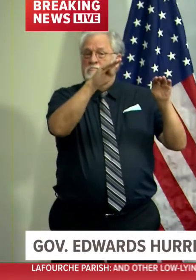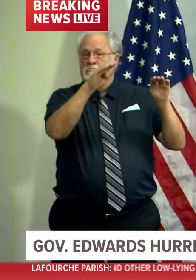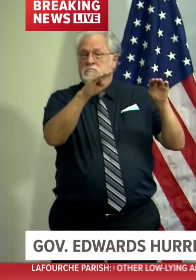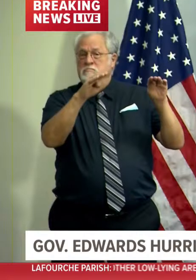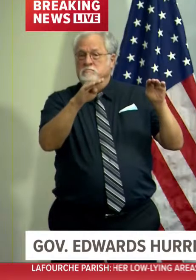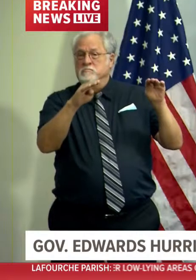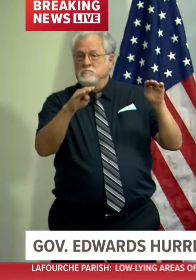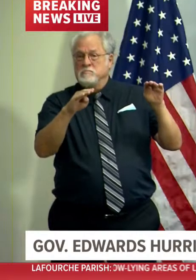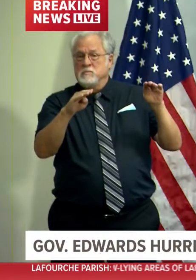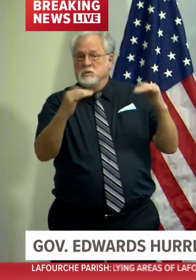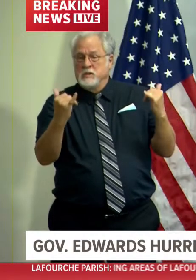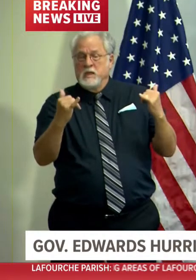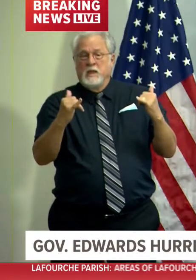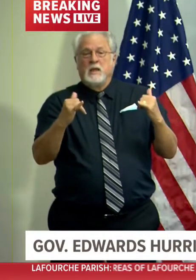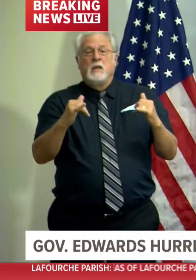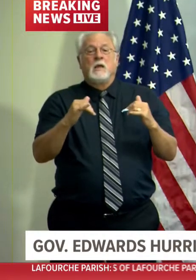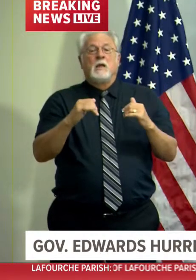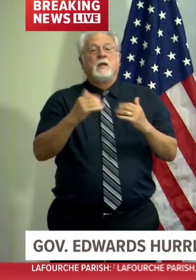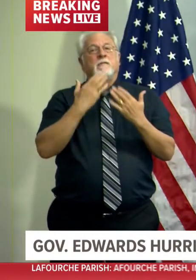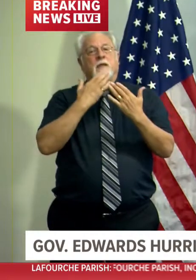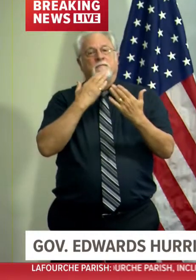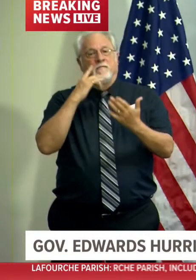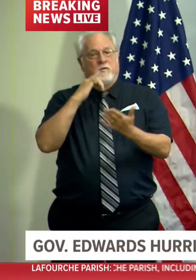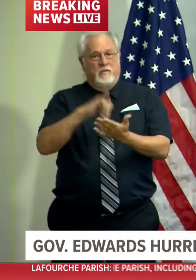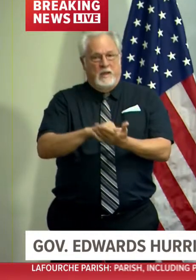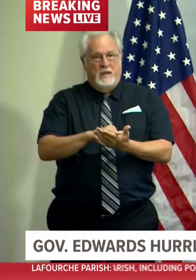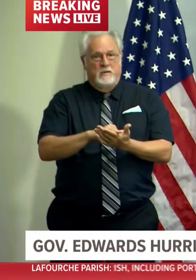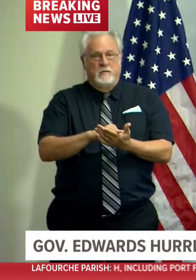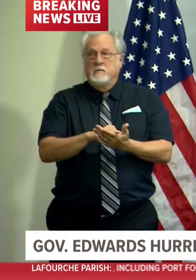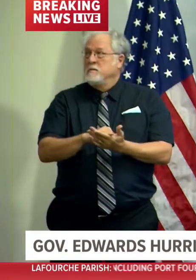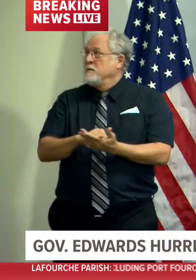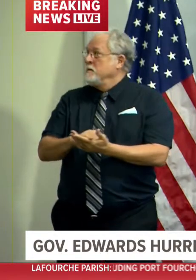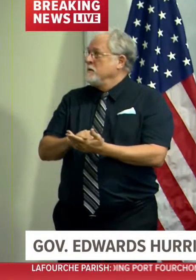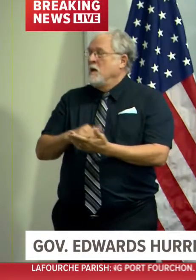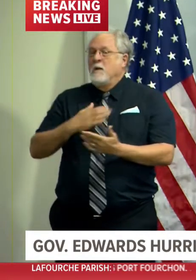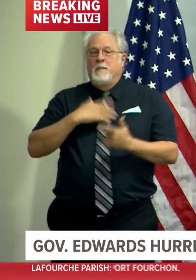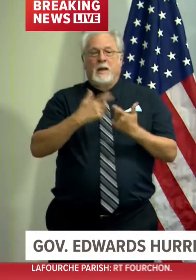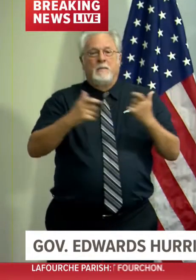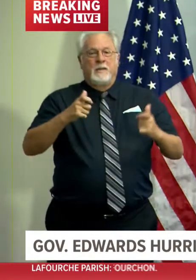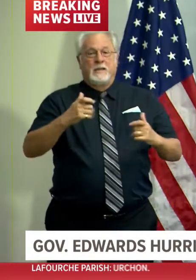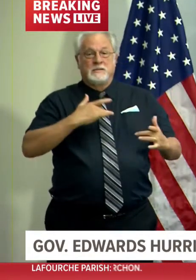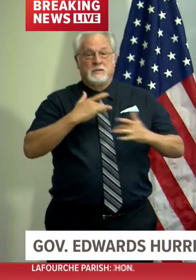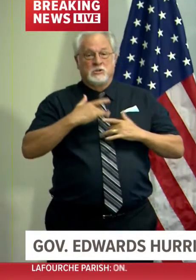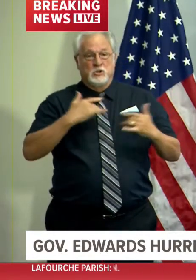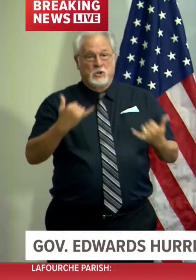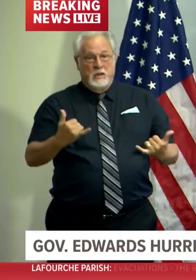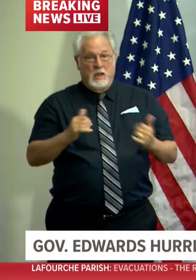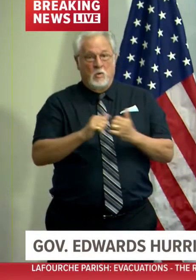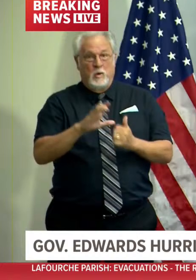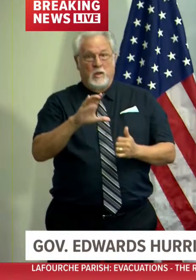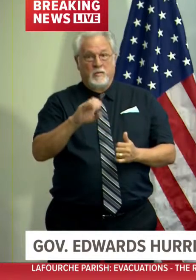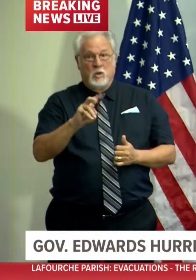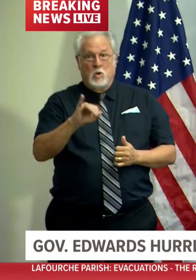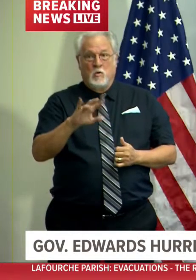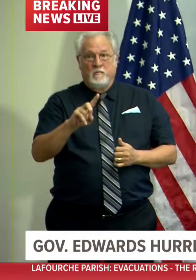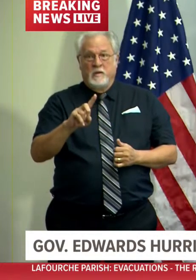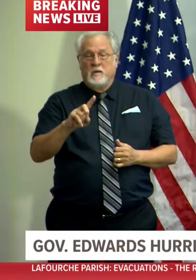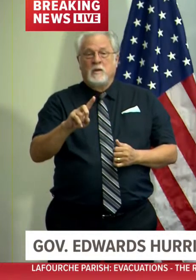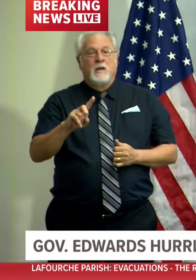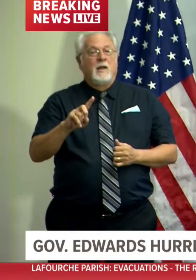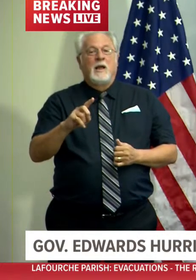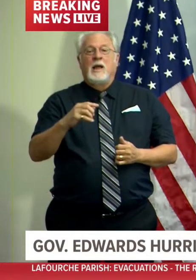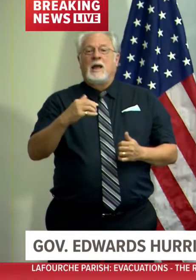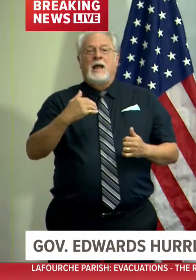decline today, and we're very thankful for that. My biggest concern right now on COVID is that we don't have